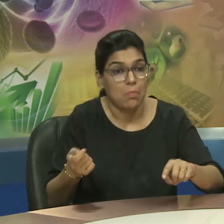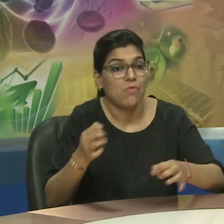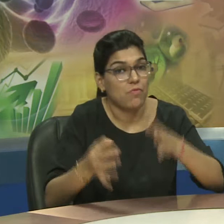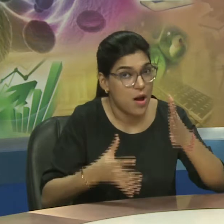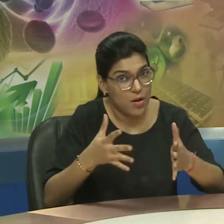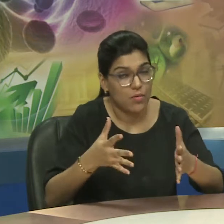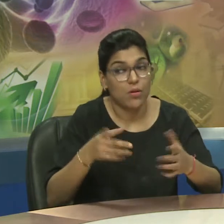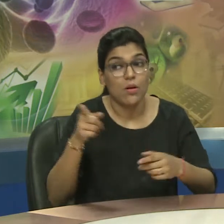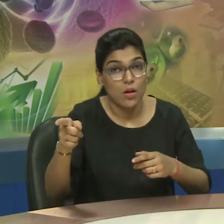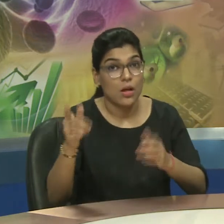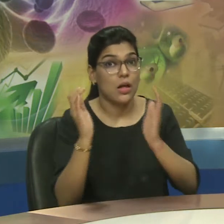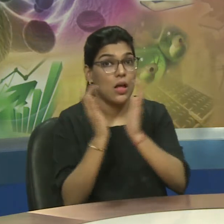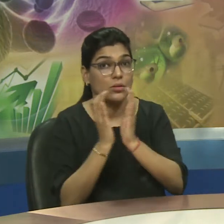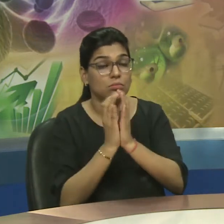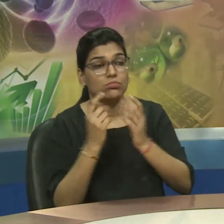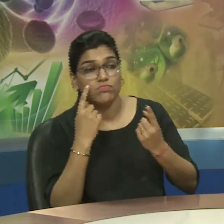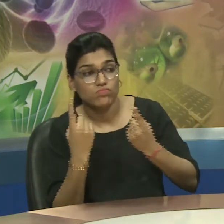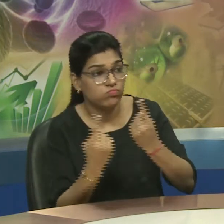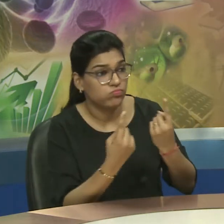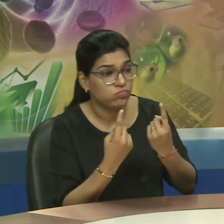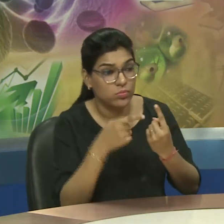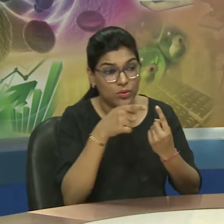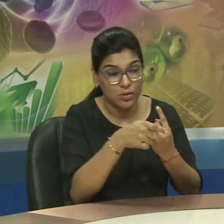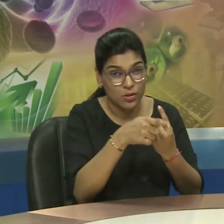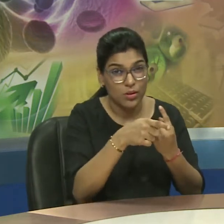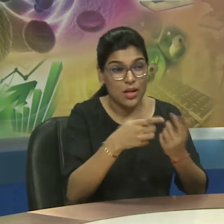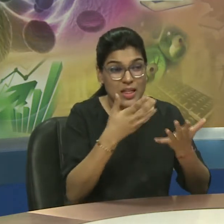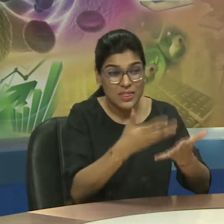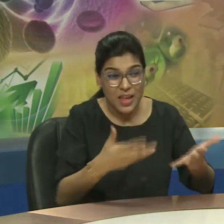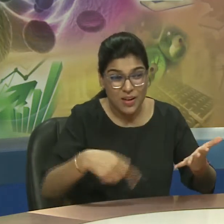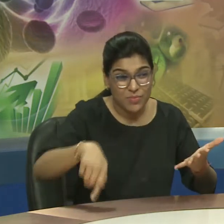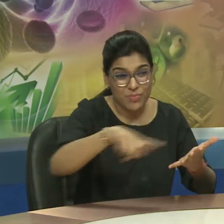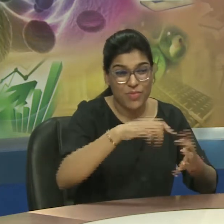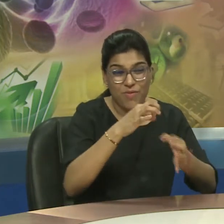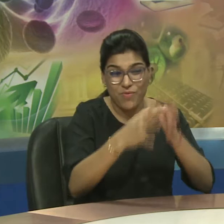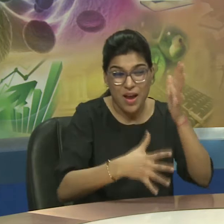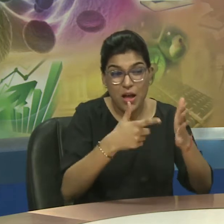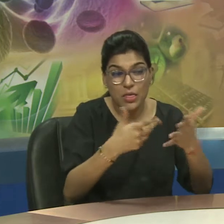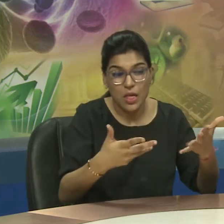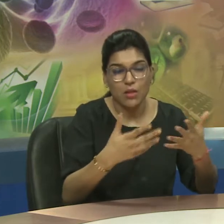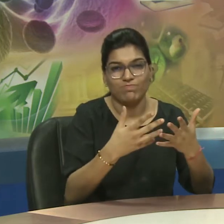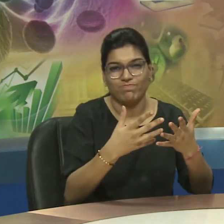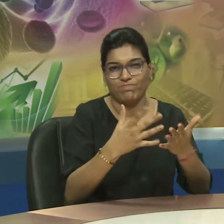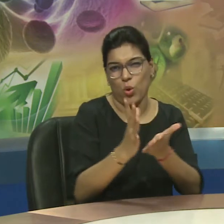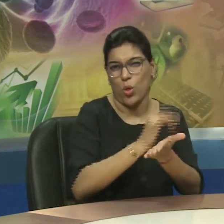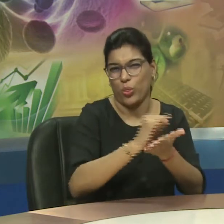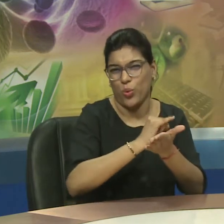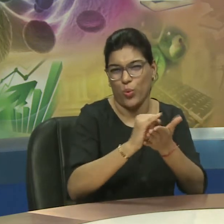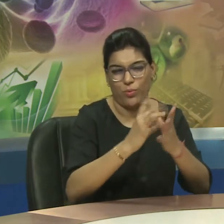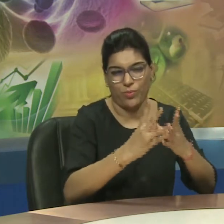insured cannot claiming anything more than the value of property